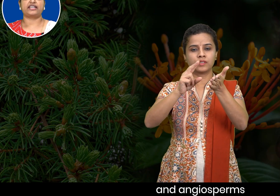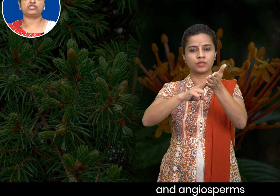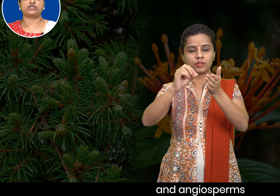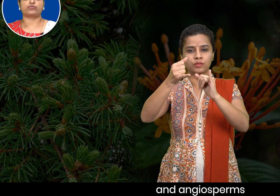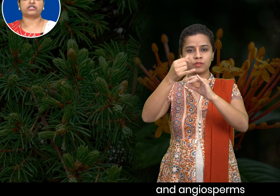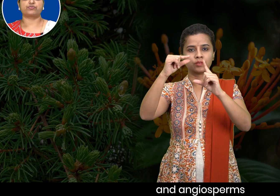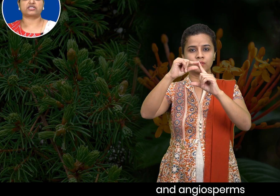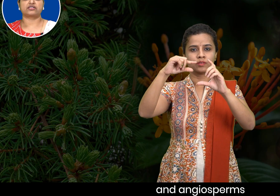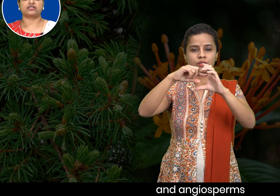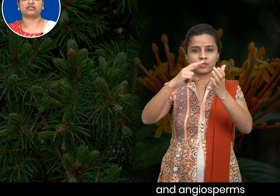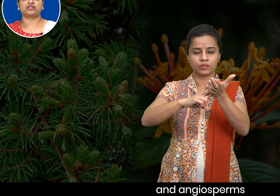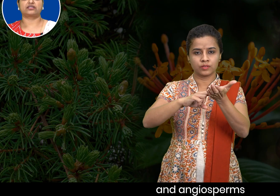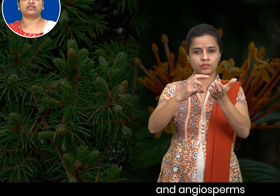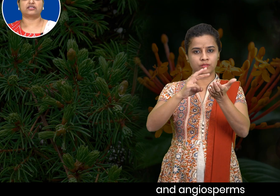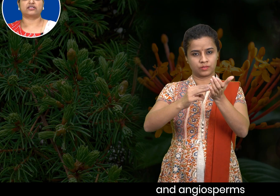and angiosperms